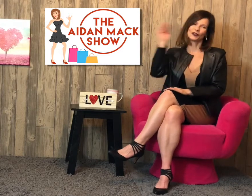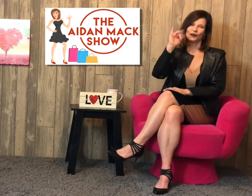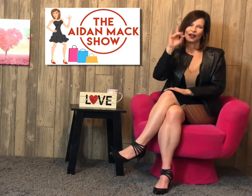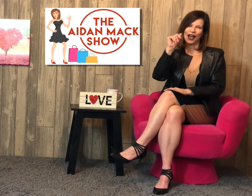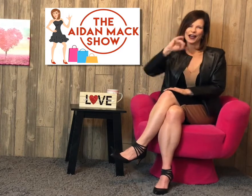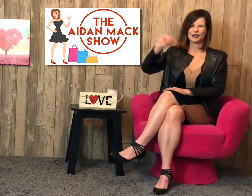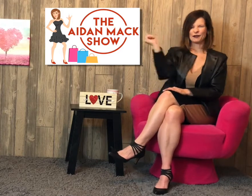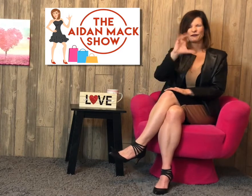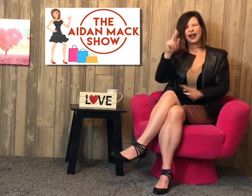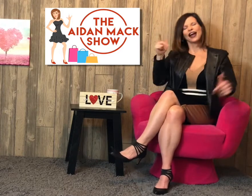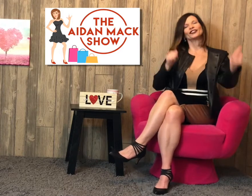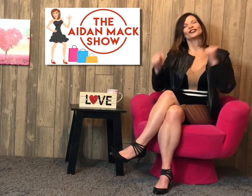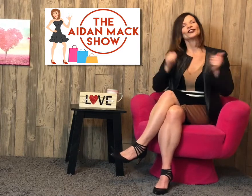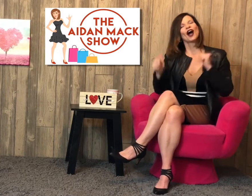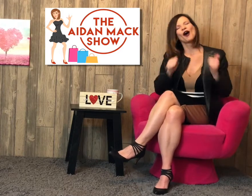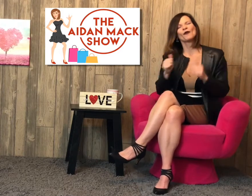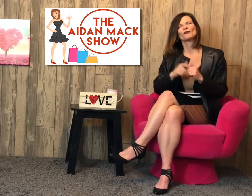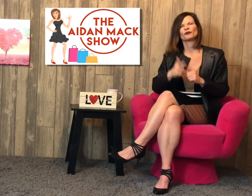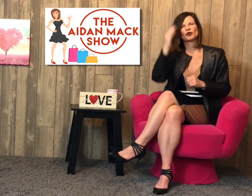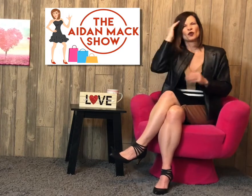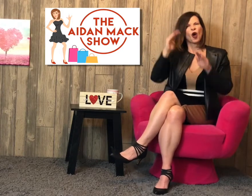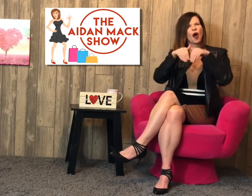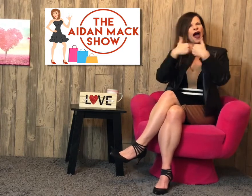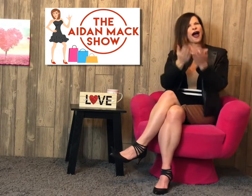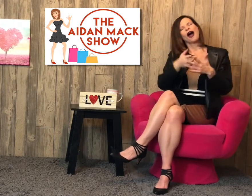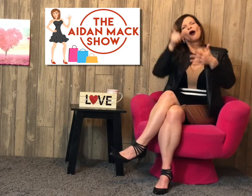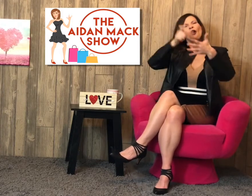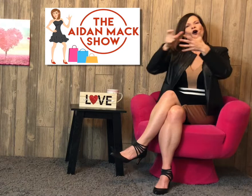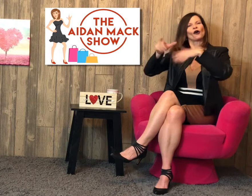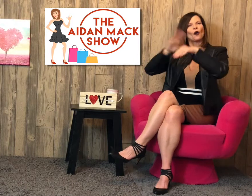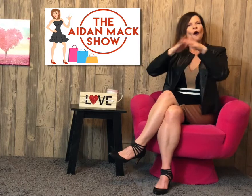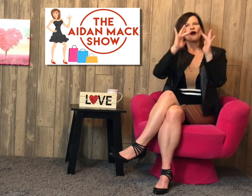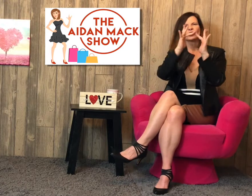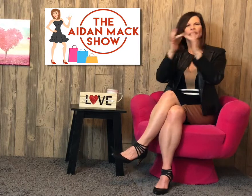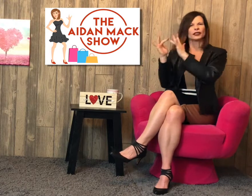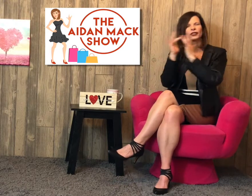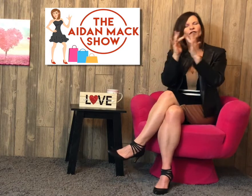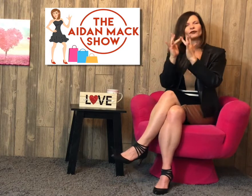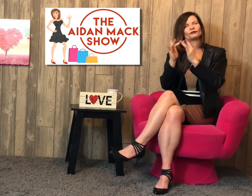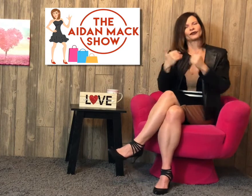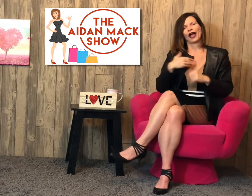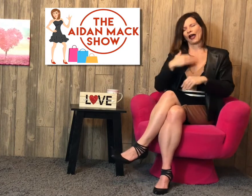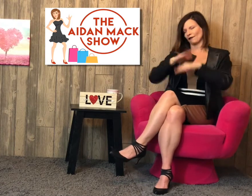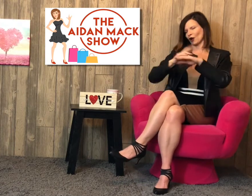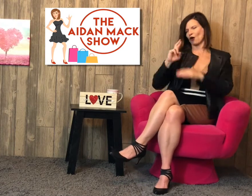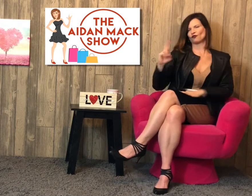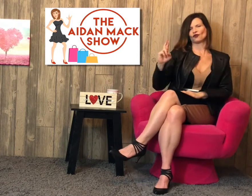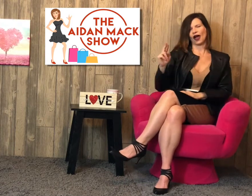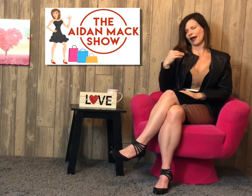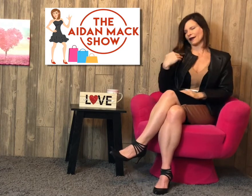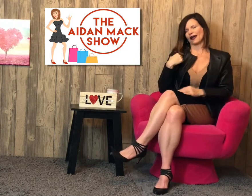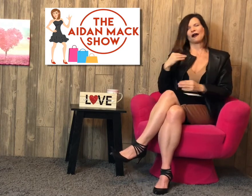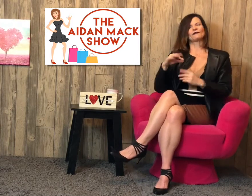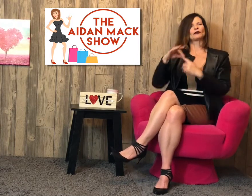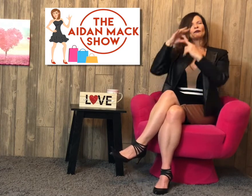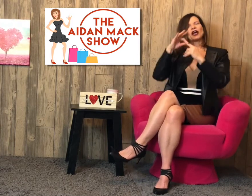Hello, everyone, and welcome to the Aiden Max Show. You know how you're reading an article online, and usually